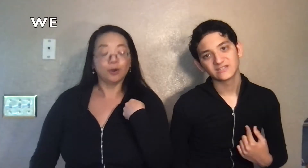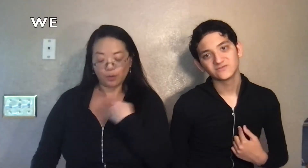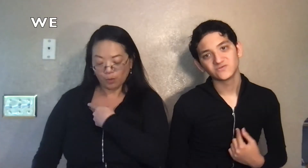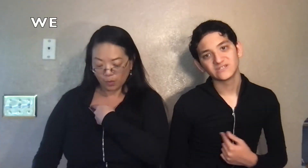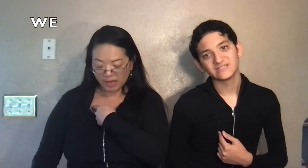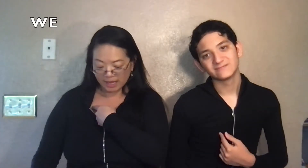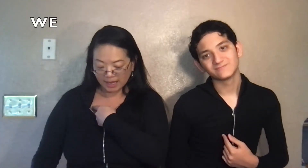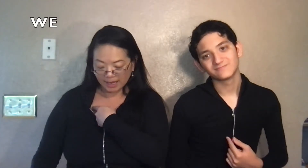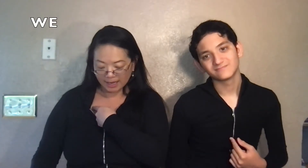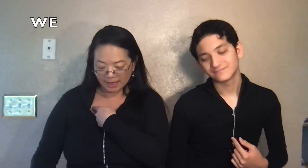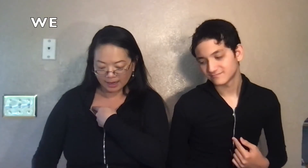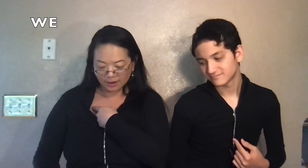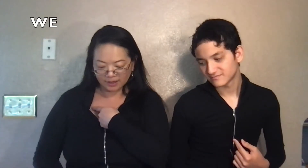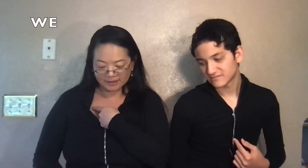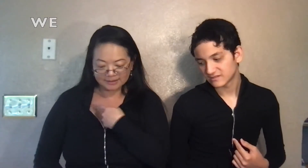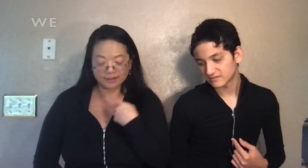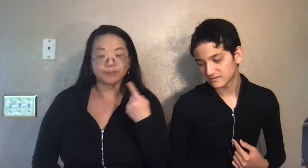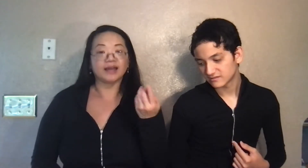We. Okay, this is all past tense.